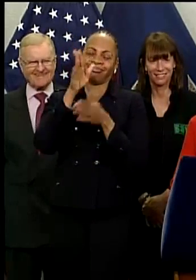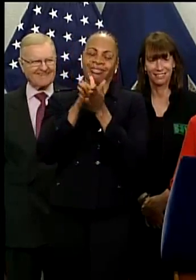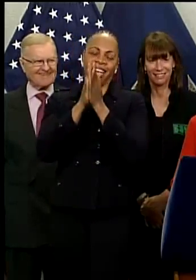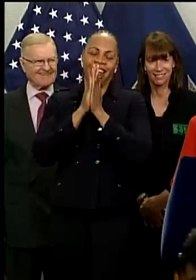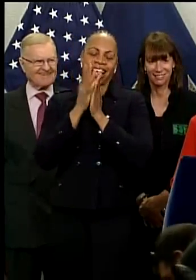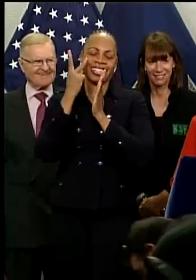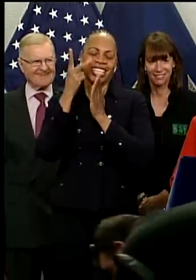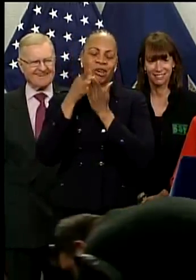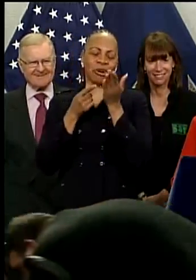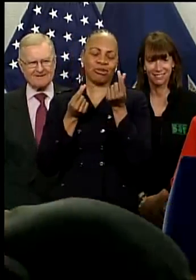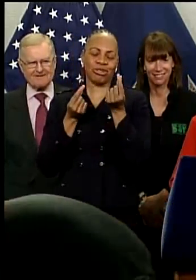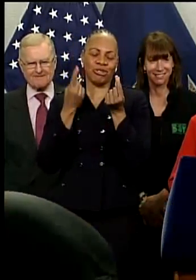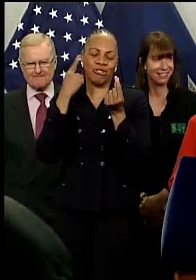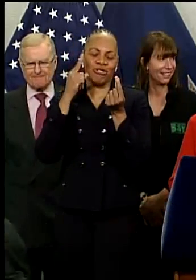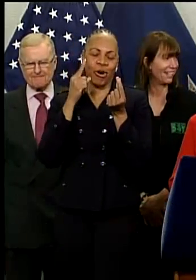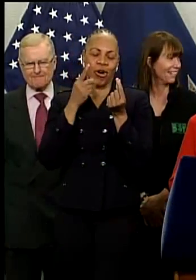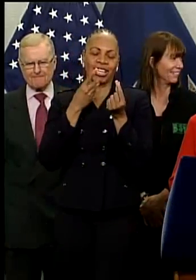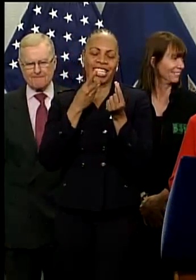to do for dinner.